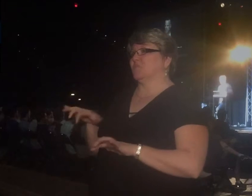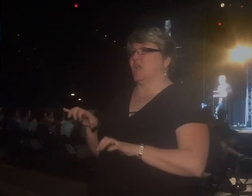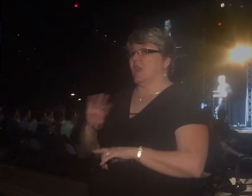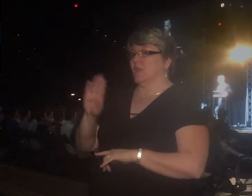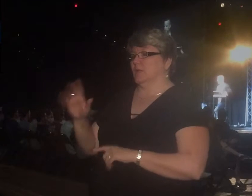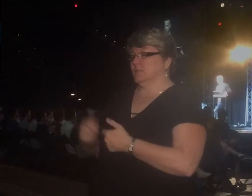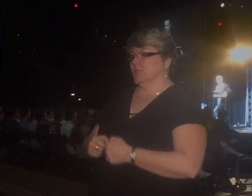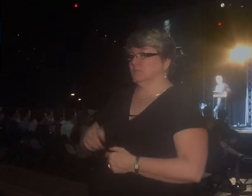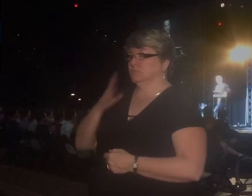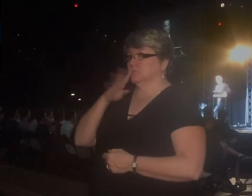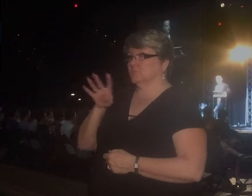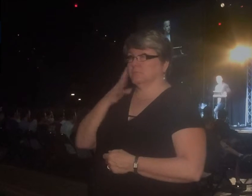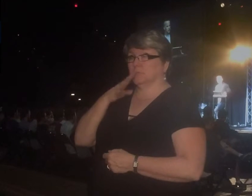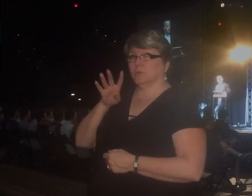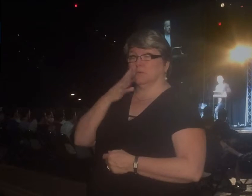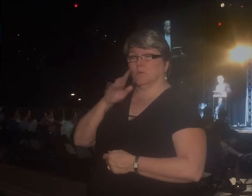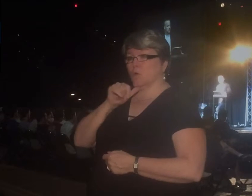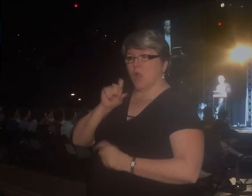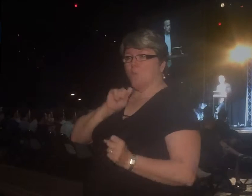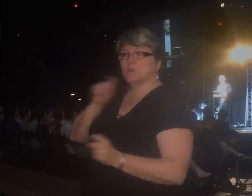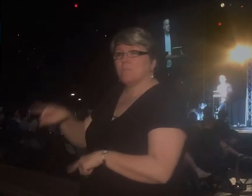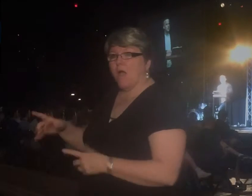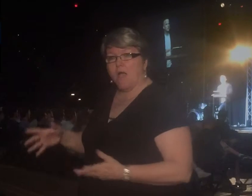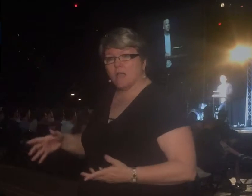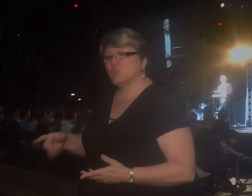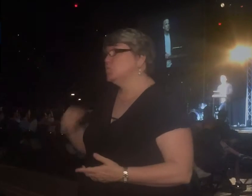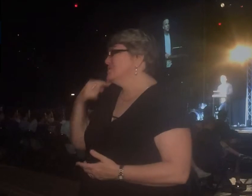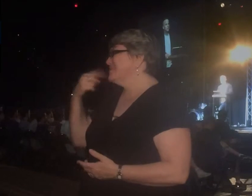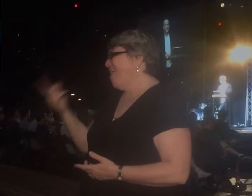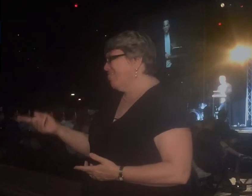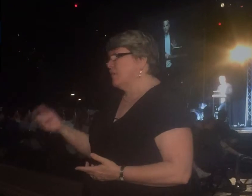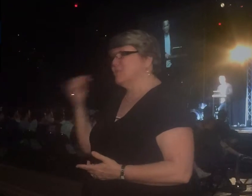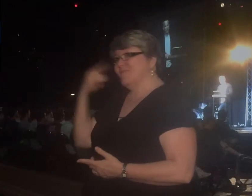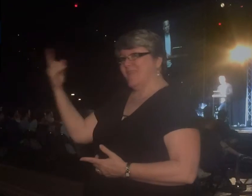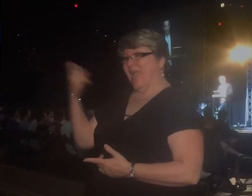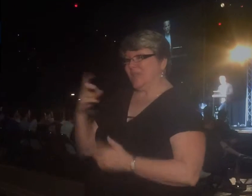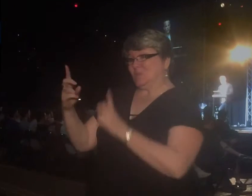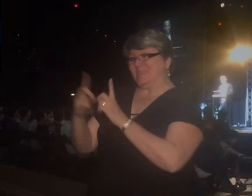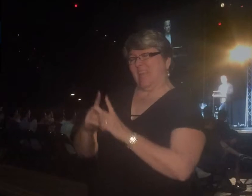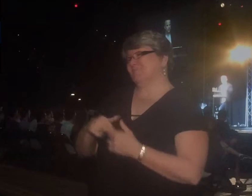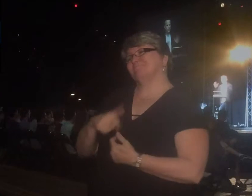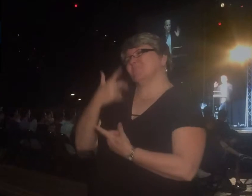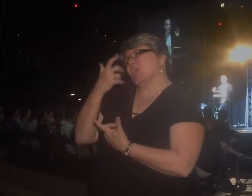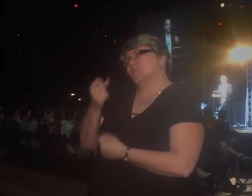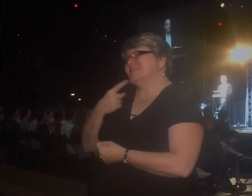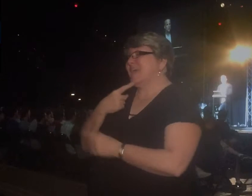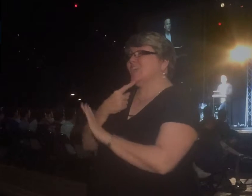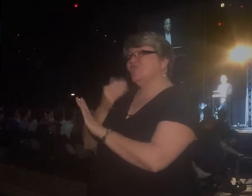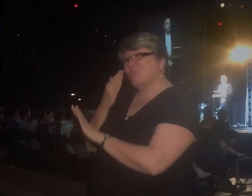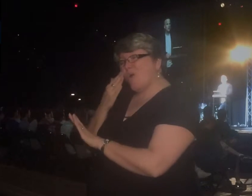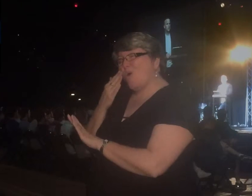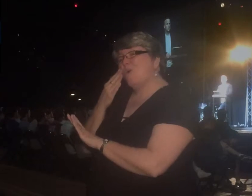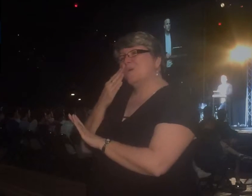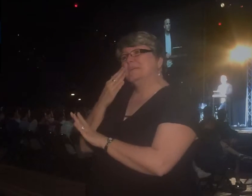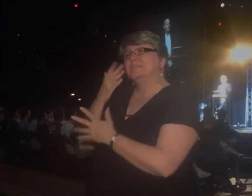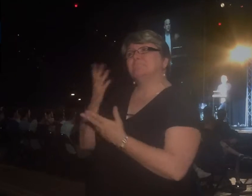freeze him out and never respond to the text, right? You tell him. If he asks you out and you're not interested,